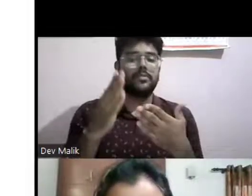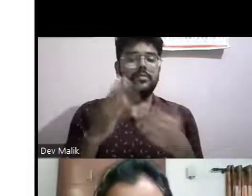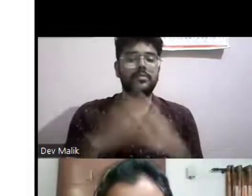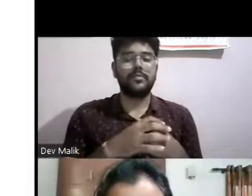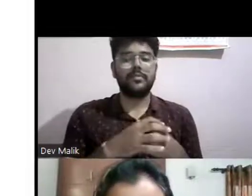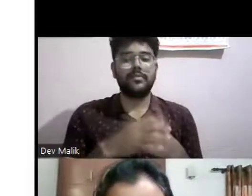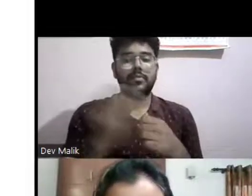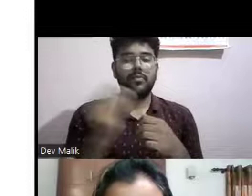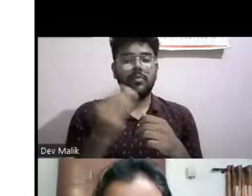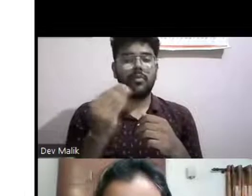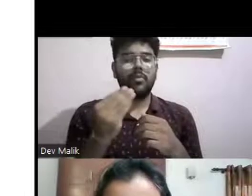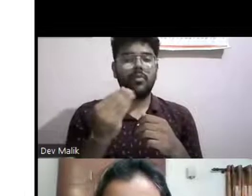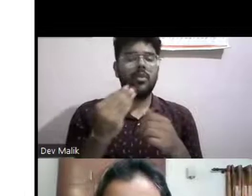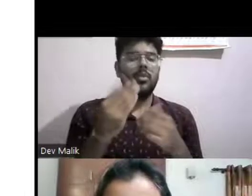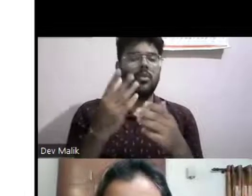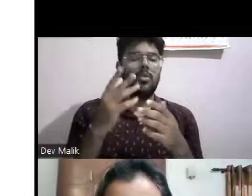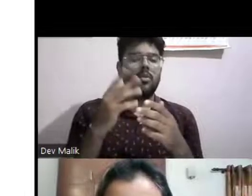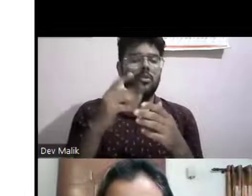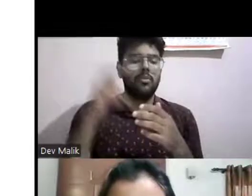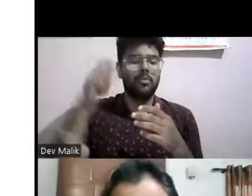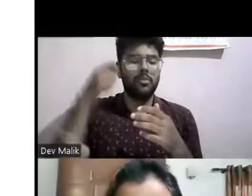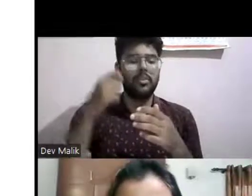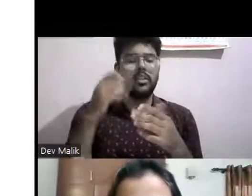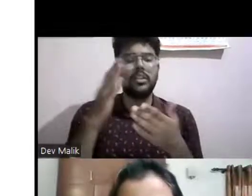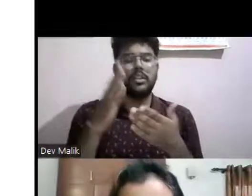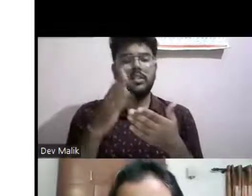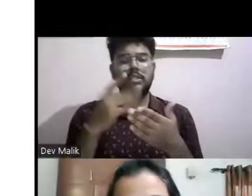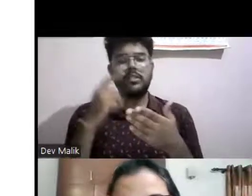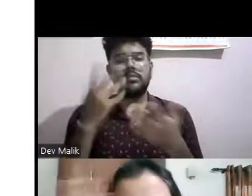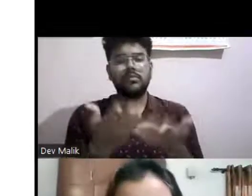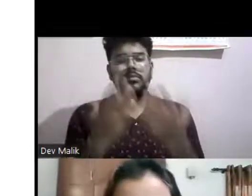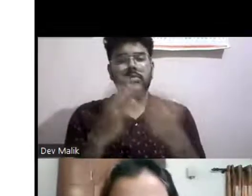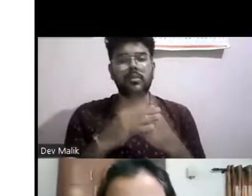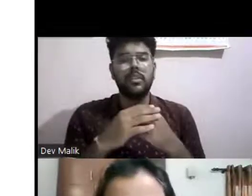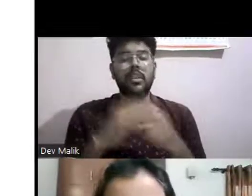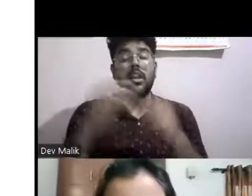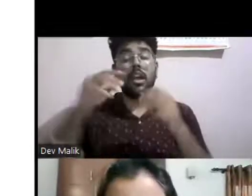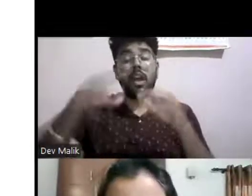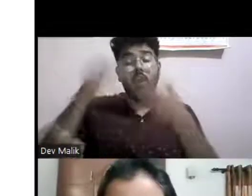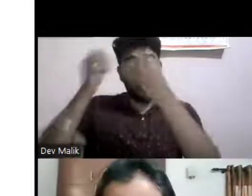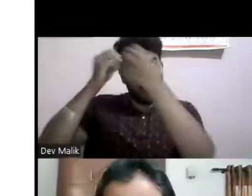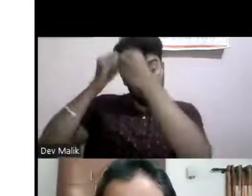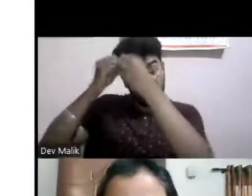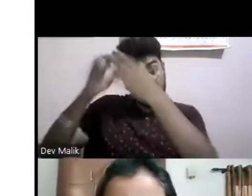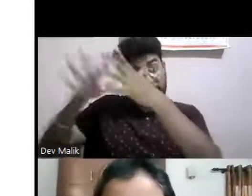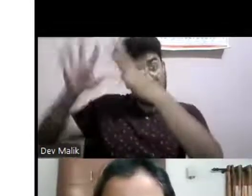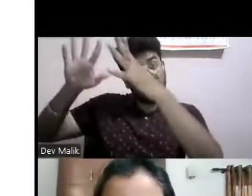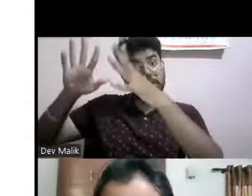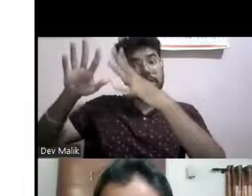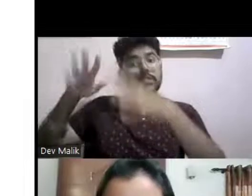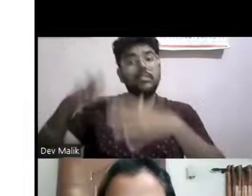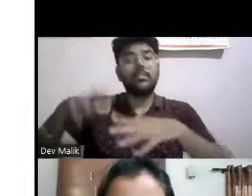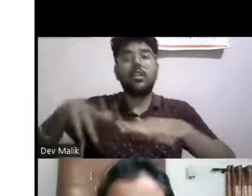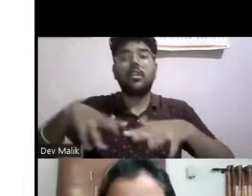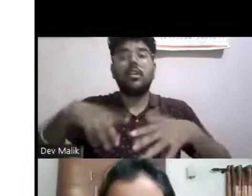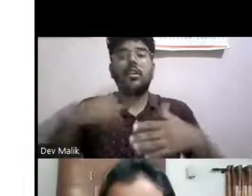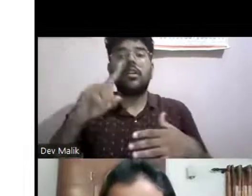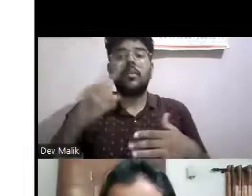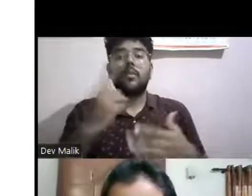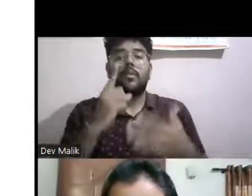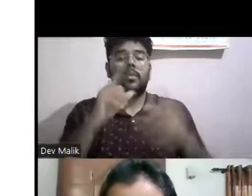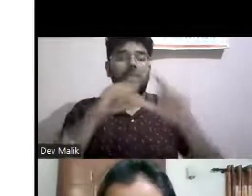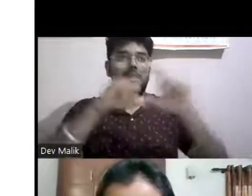here, and how the cloud of story is created from the very first scene